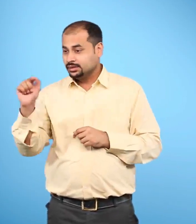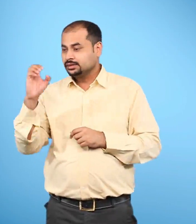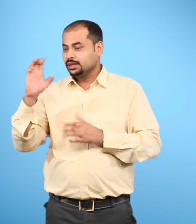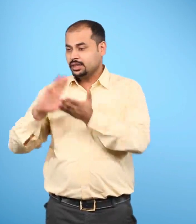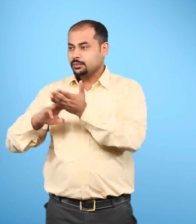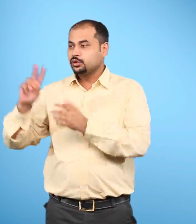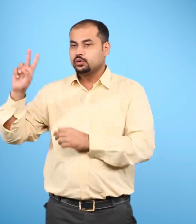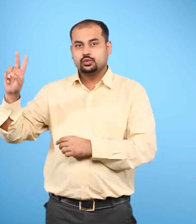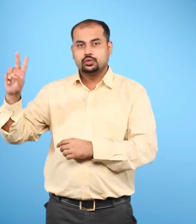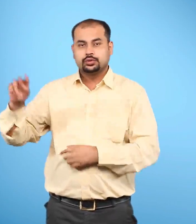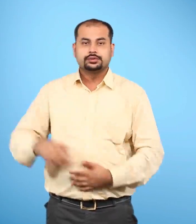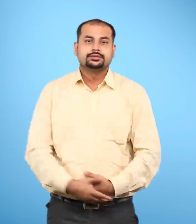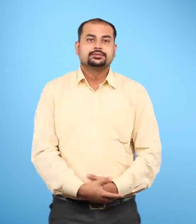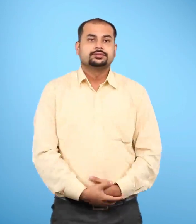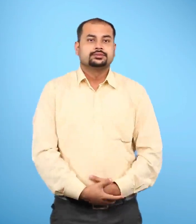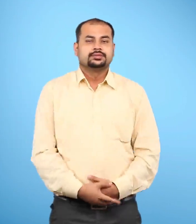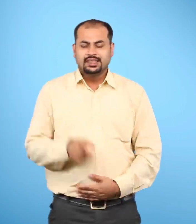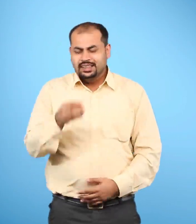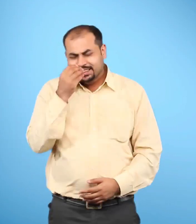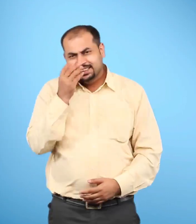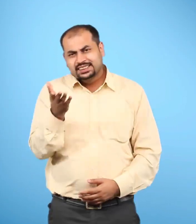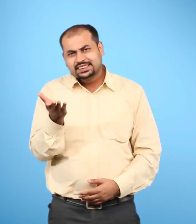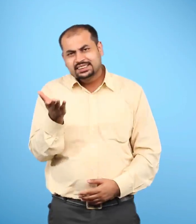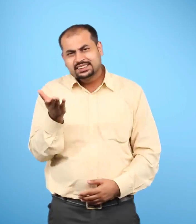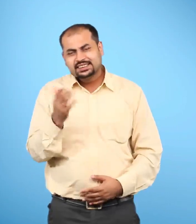Dash square centimeters. That's simple.